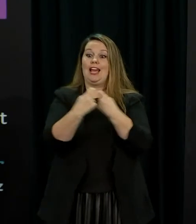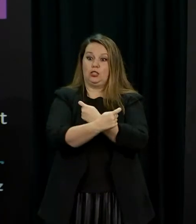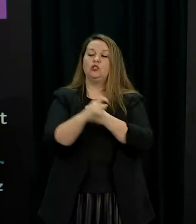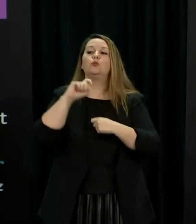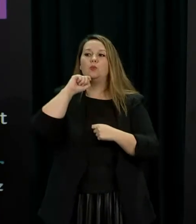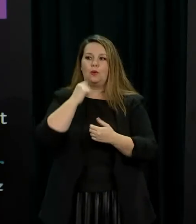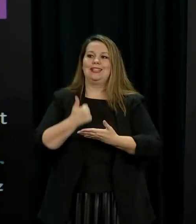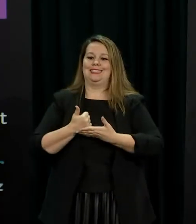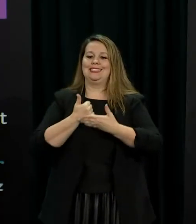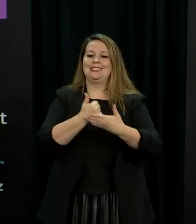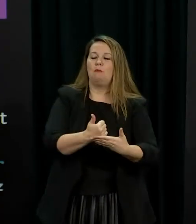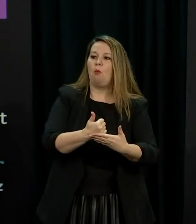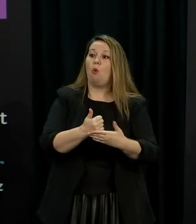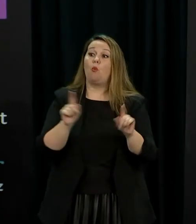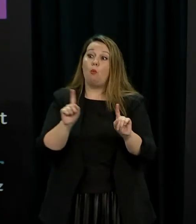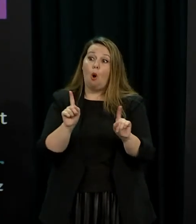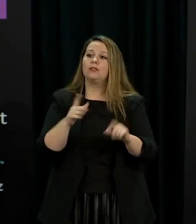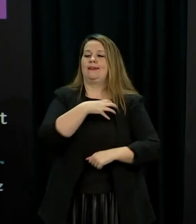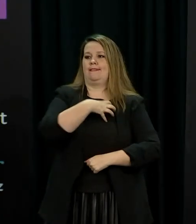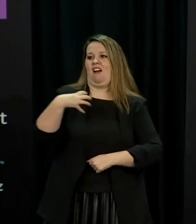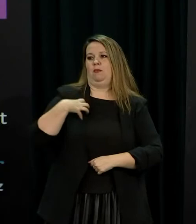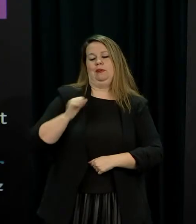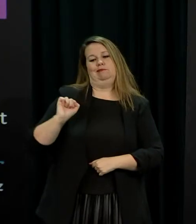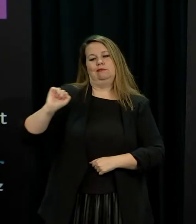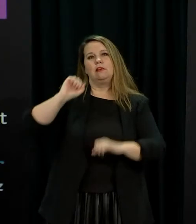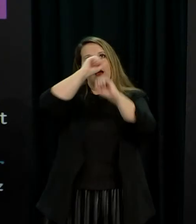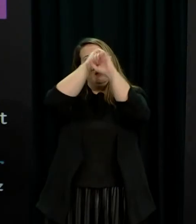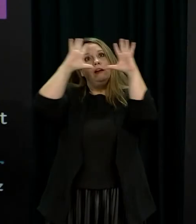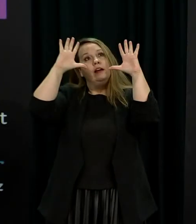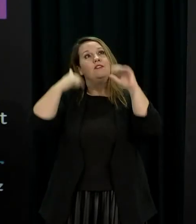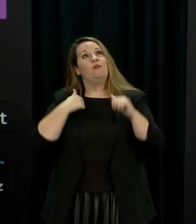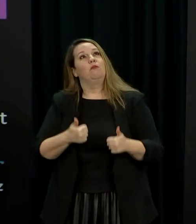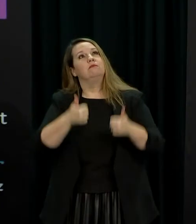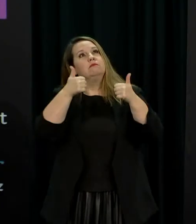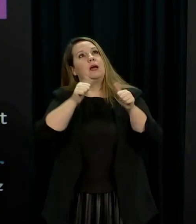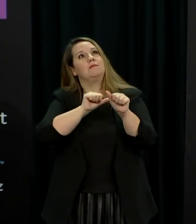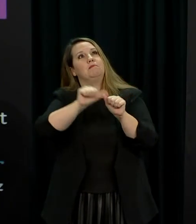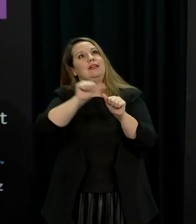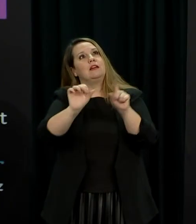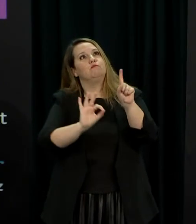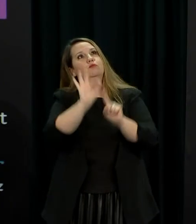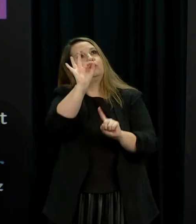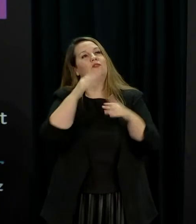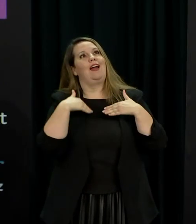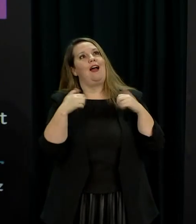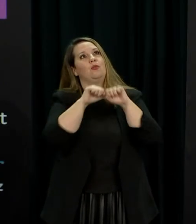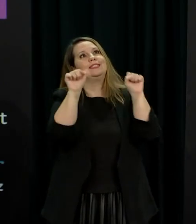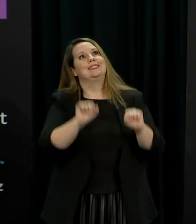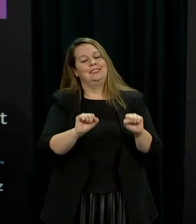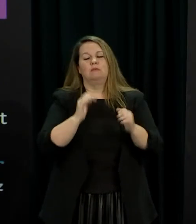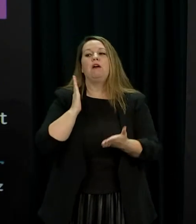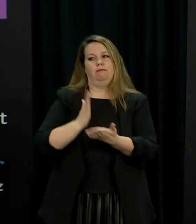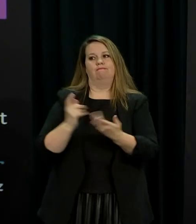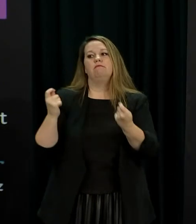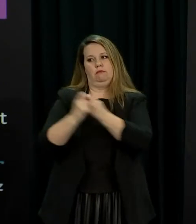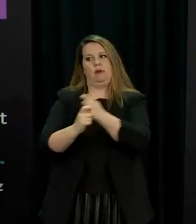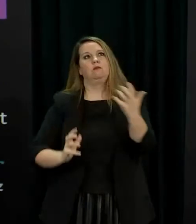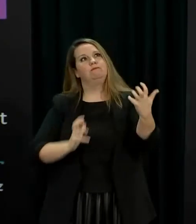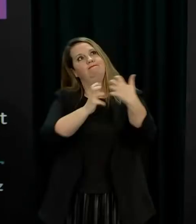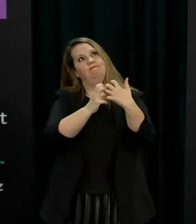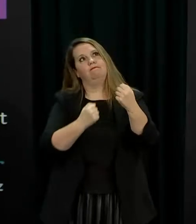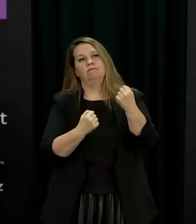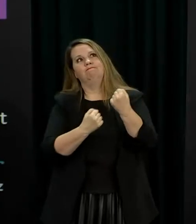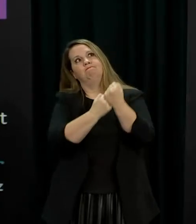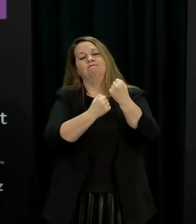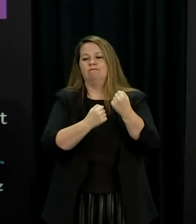the aspirations that the government has for the health system. Just a couple more questions. Dr. Bloomfield,